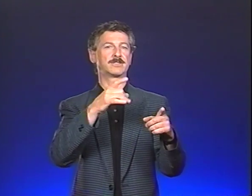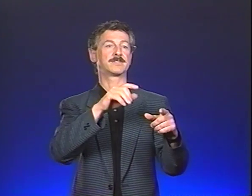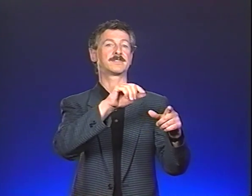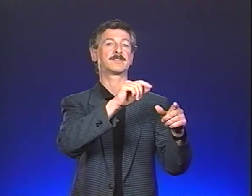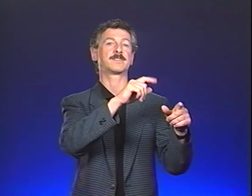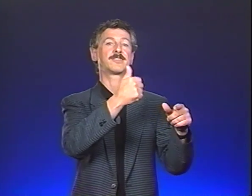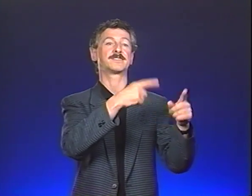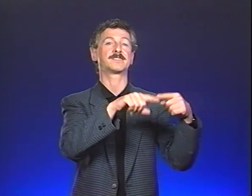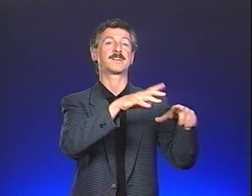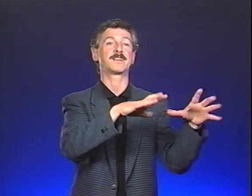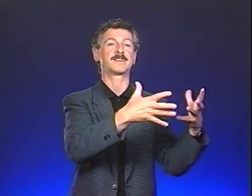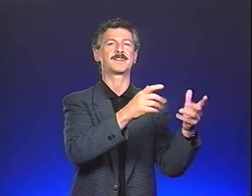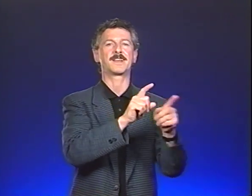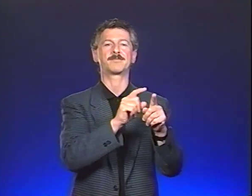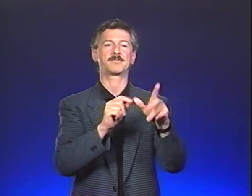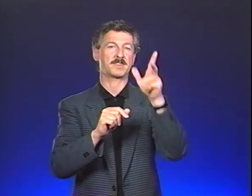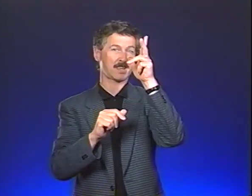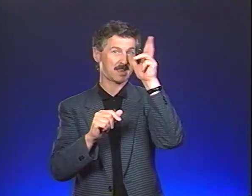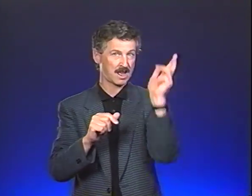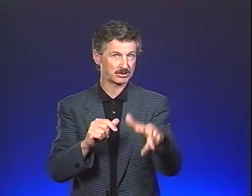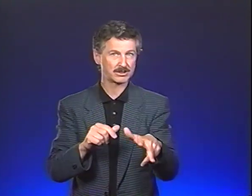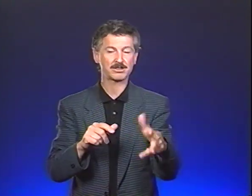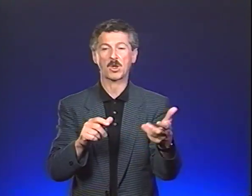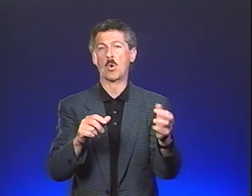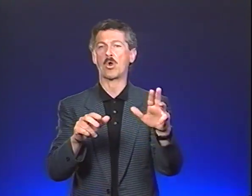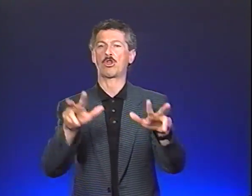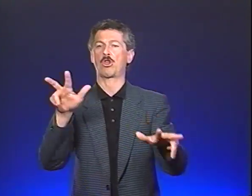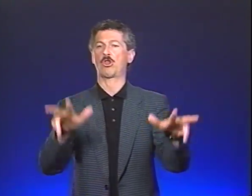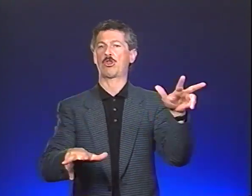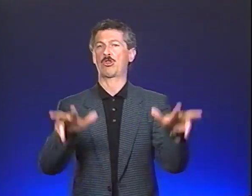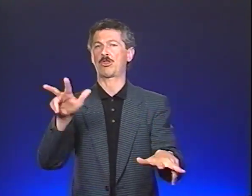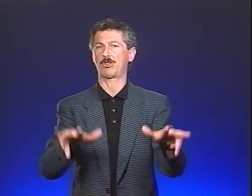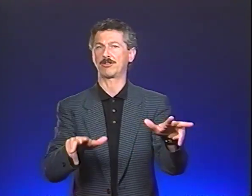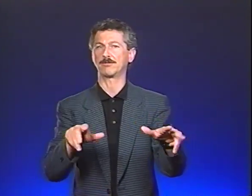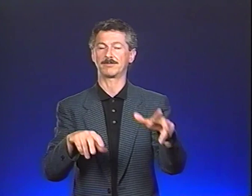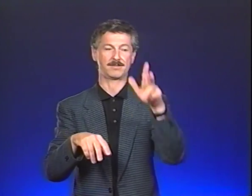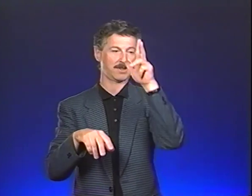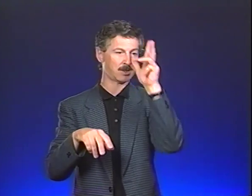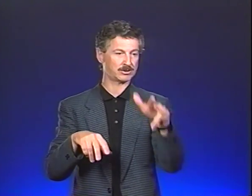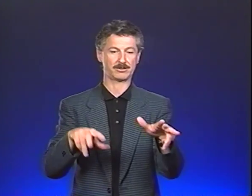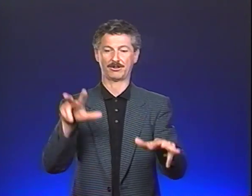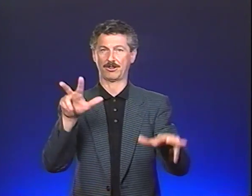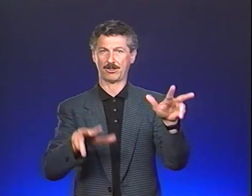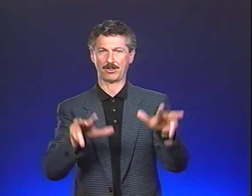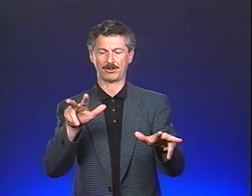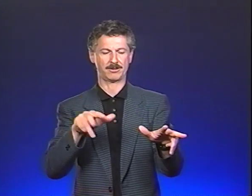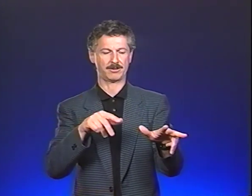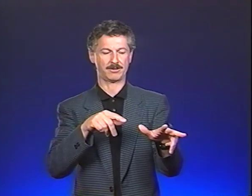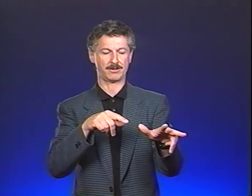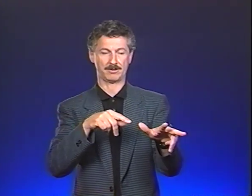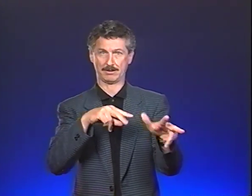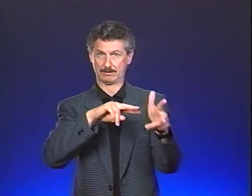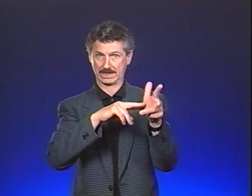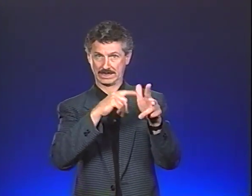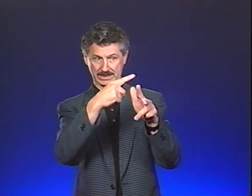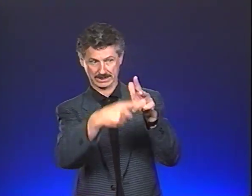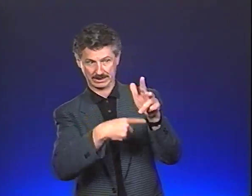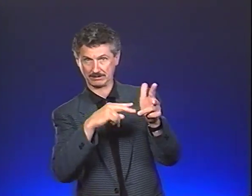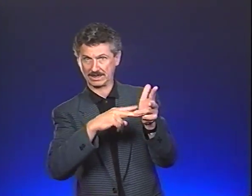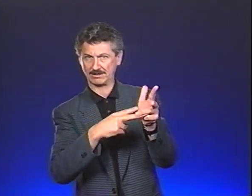Another interesting category of signs includes such signs as awkward or lousy, where the hand shape resembles